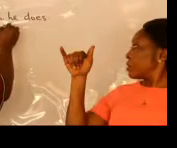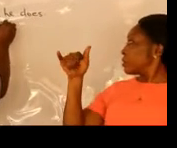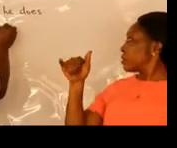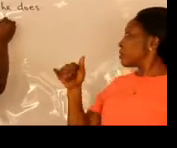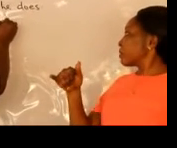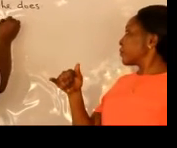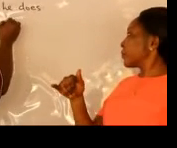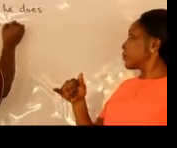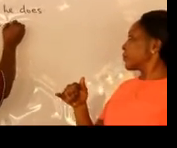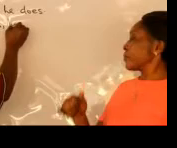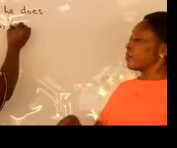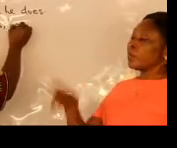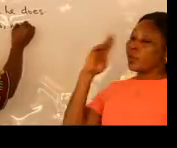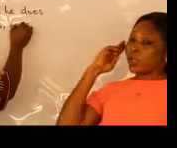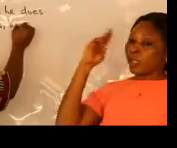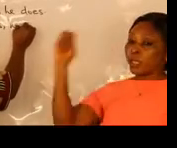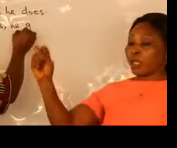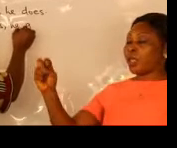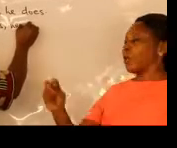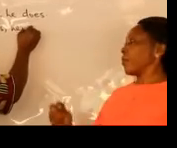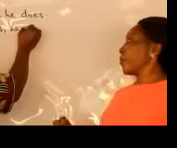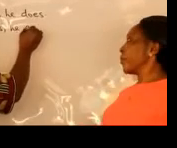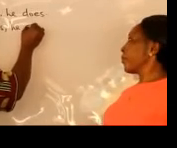yes, he